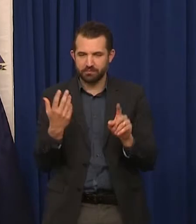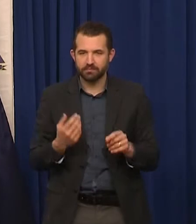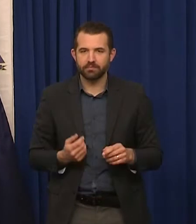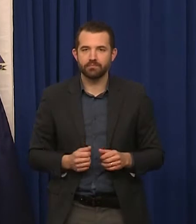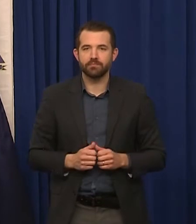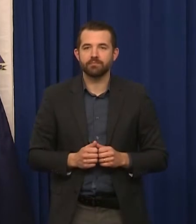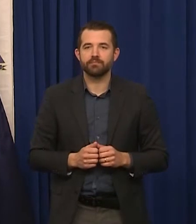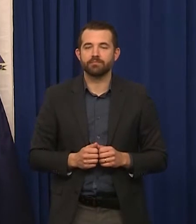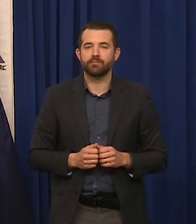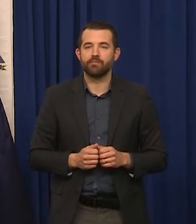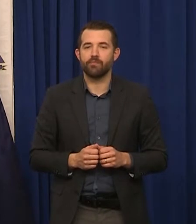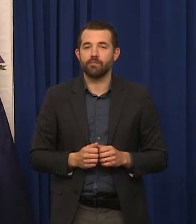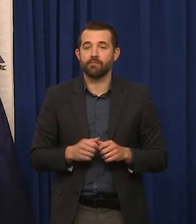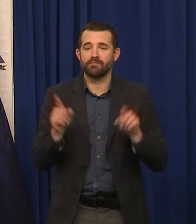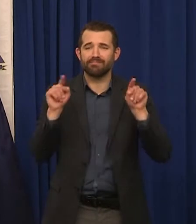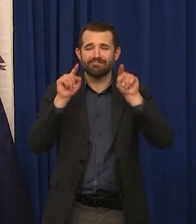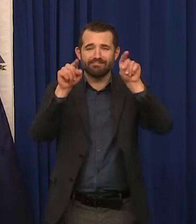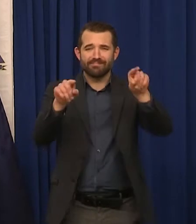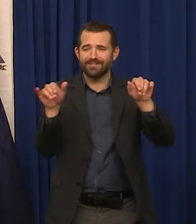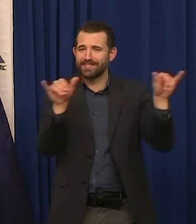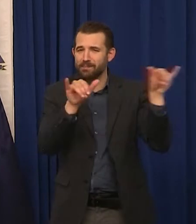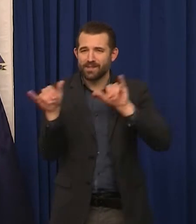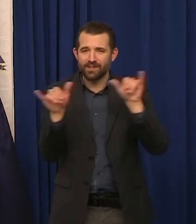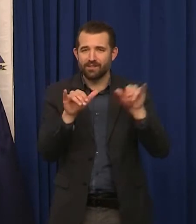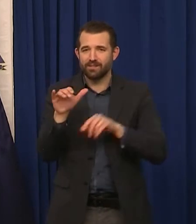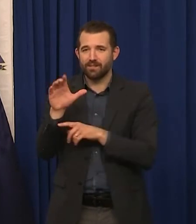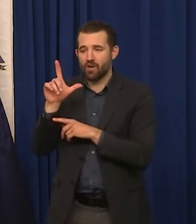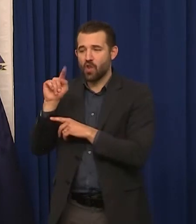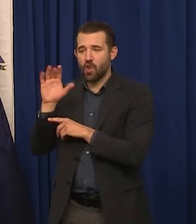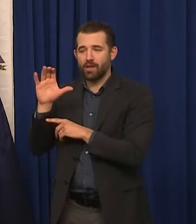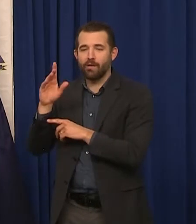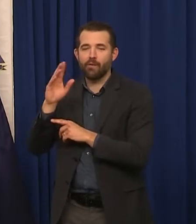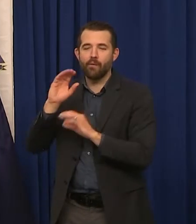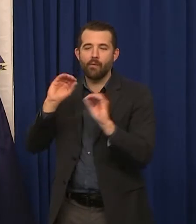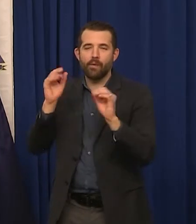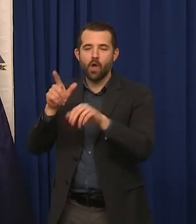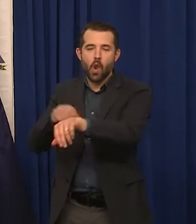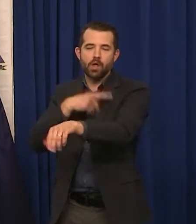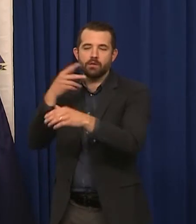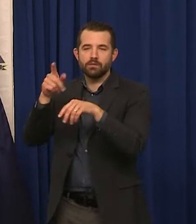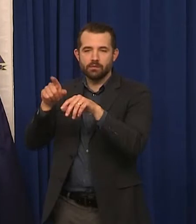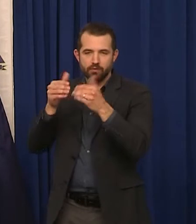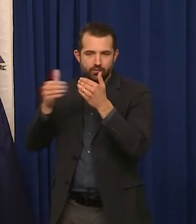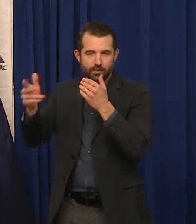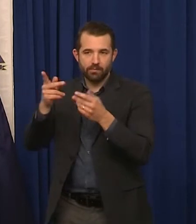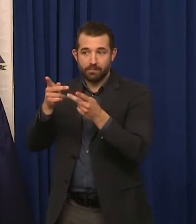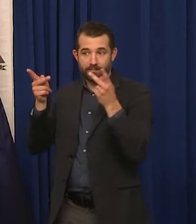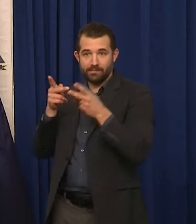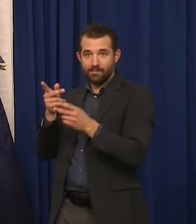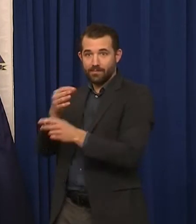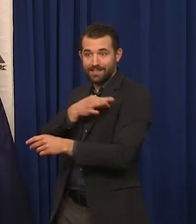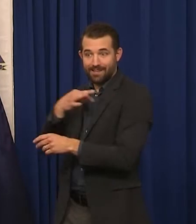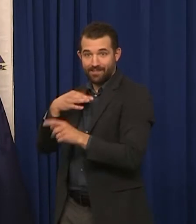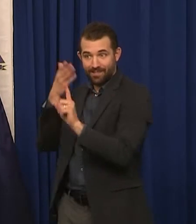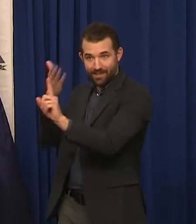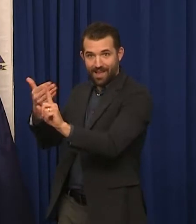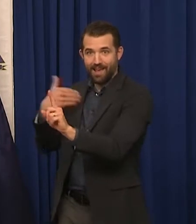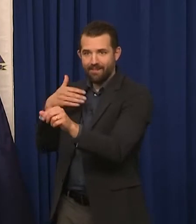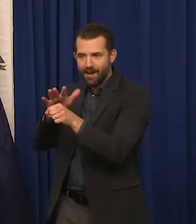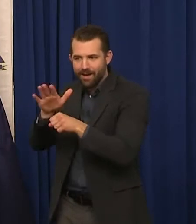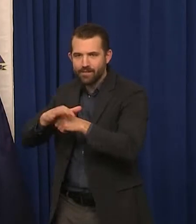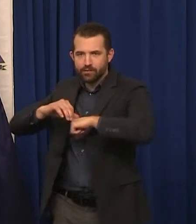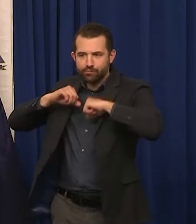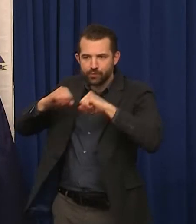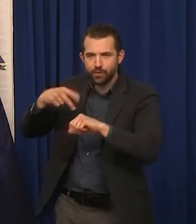care facilities, we want to make sure that the folks who are working in those facilities have a sufficient amount of personal protective